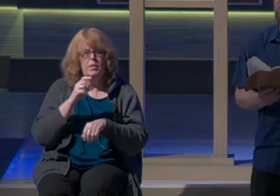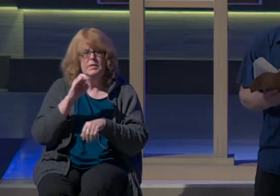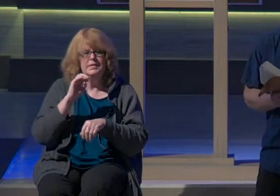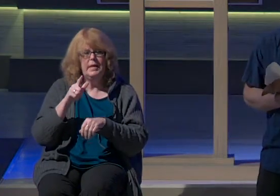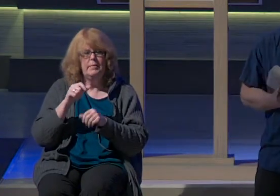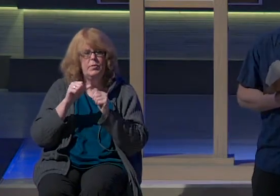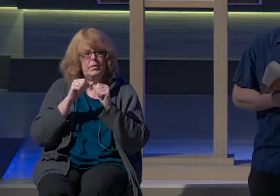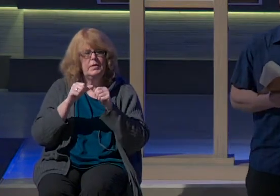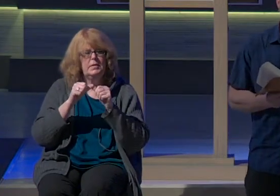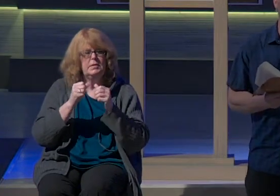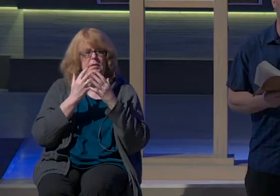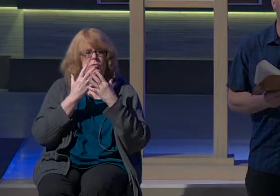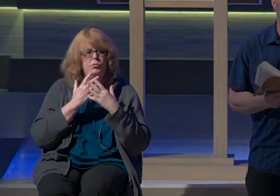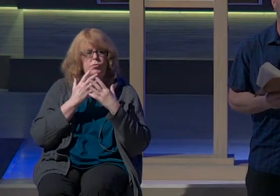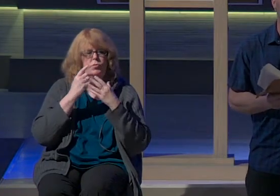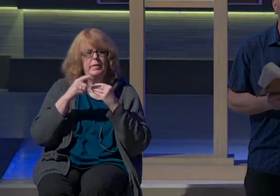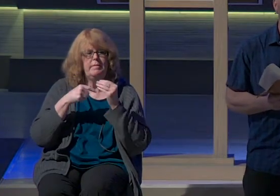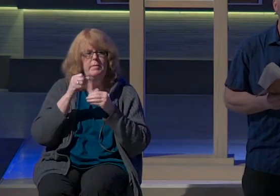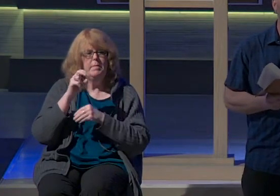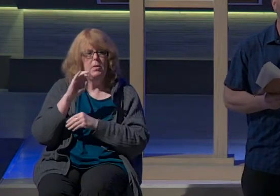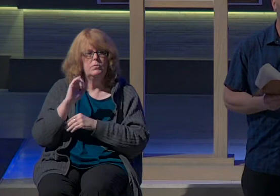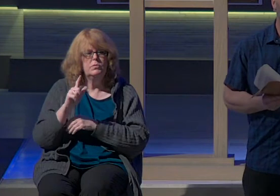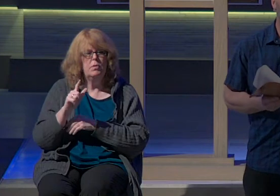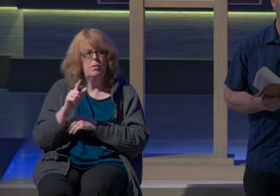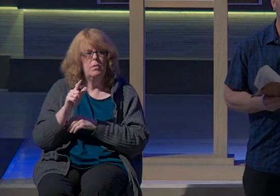Samuel continue to grieve over Saul?